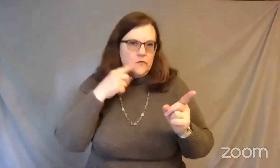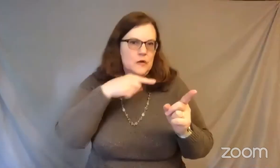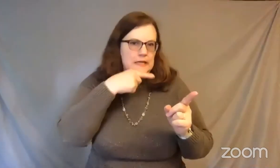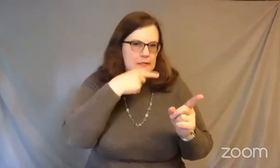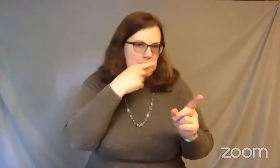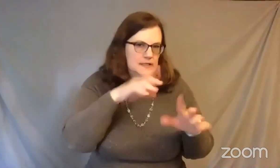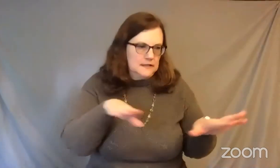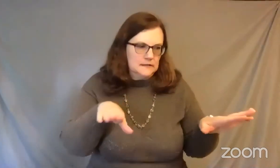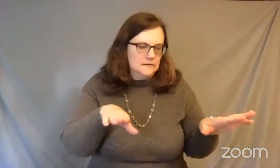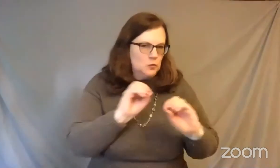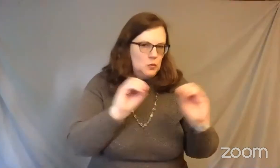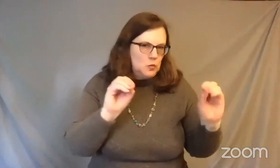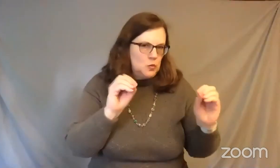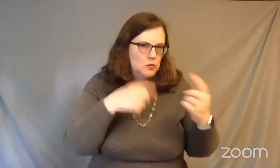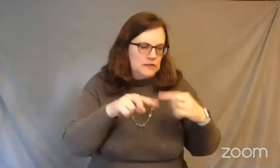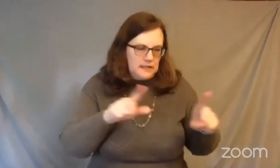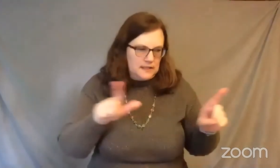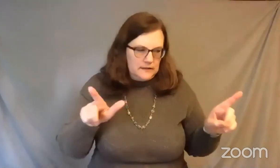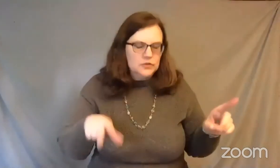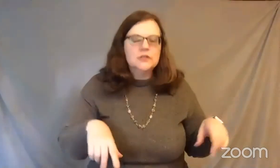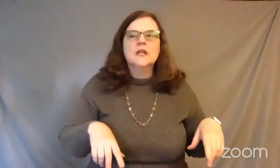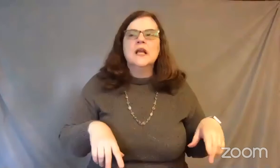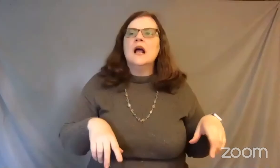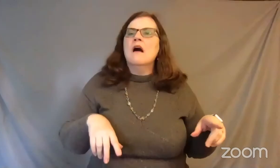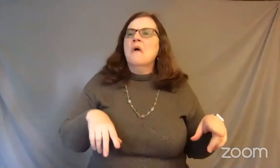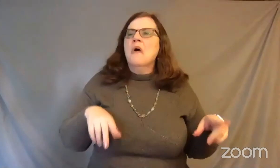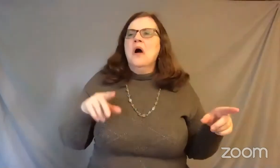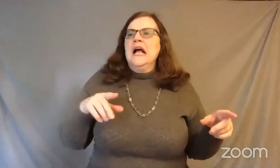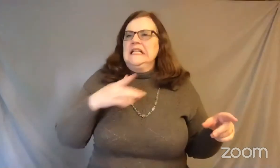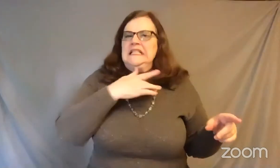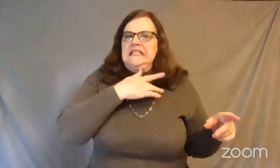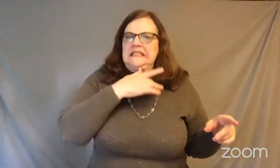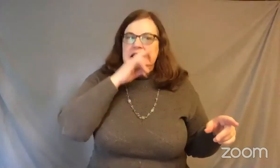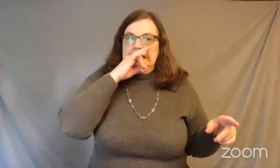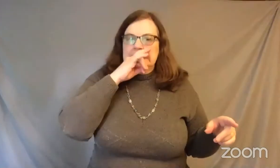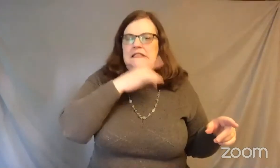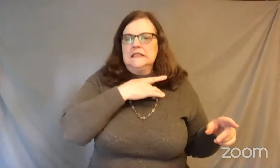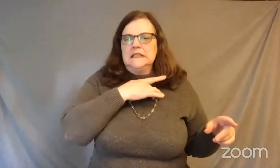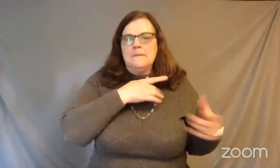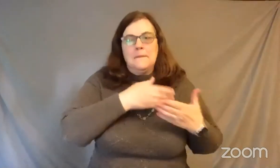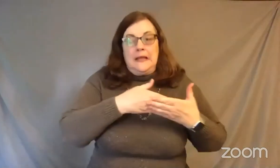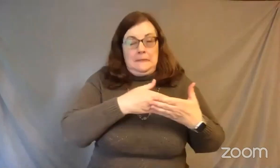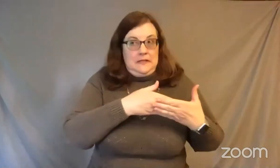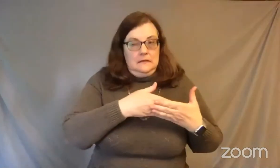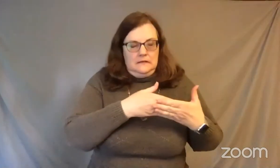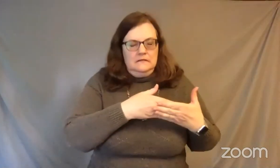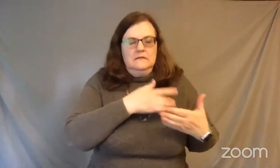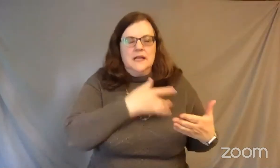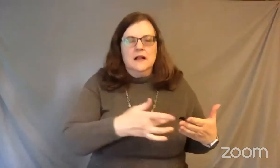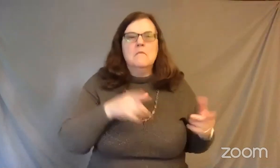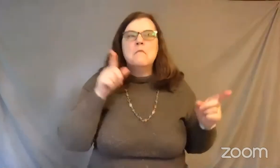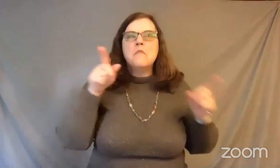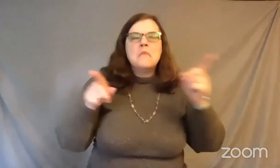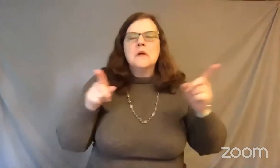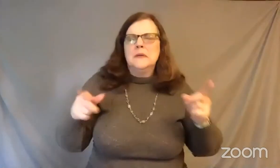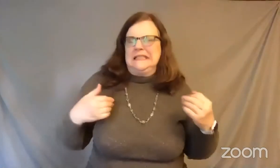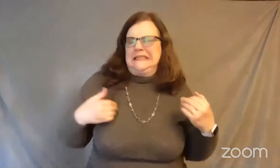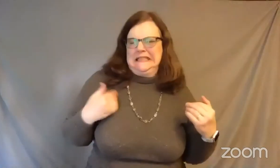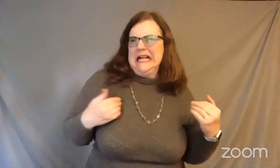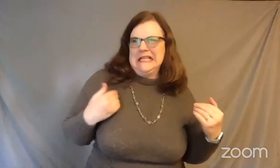There have been many people, many researchers who have looked at pointing for hearing people using spoken